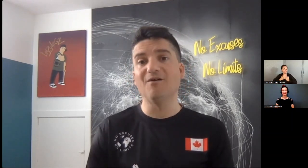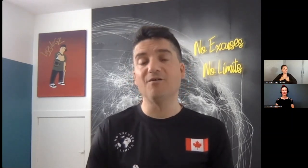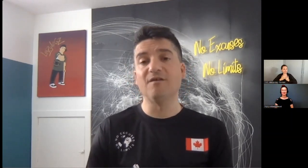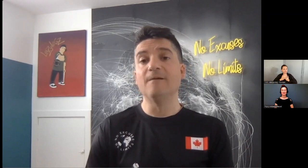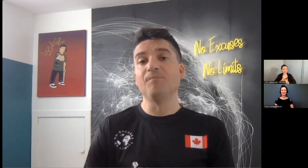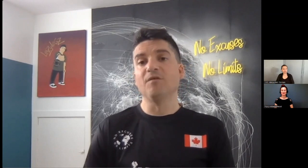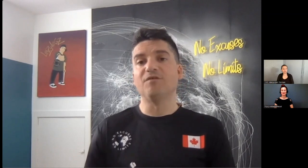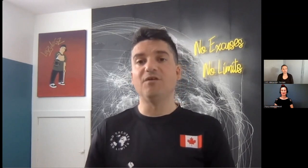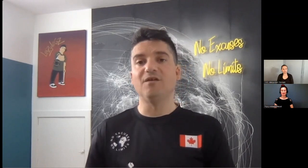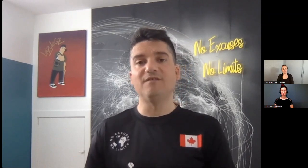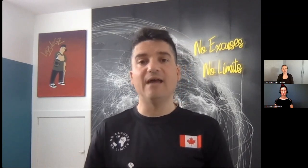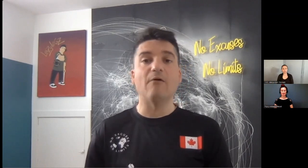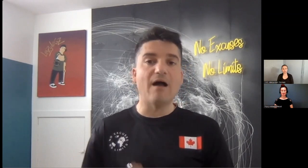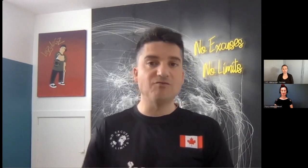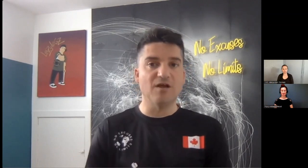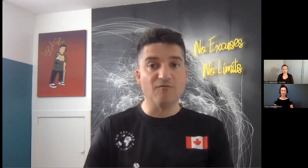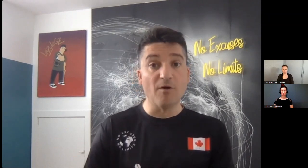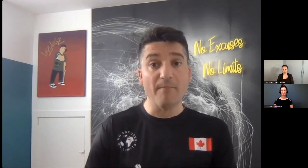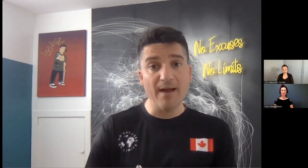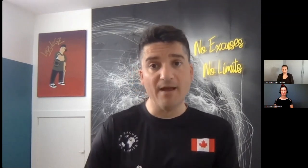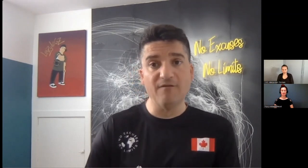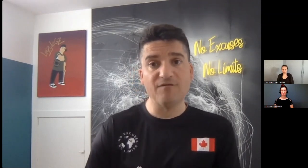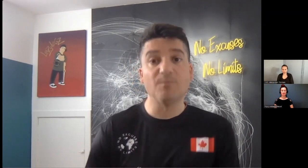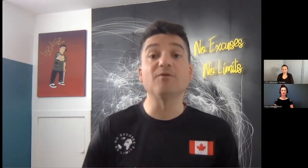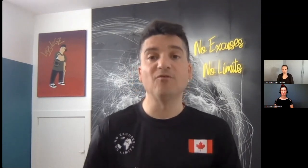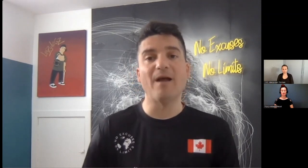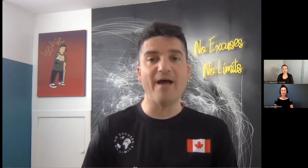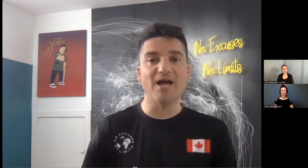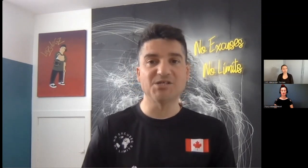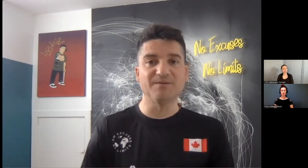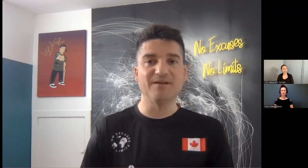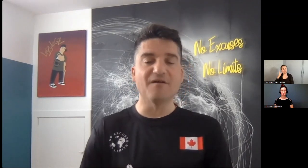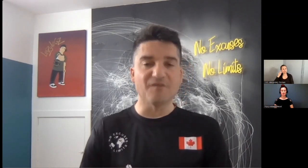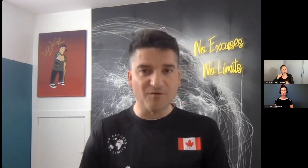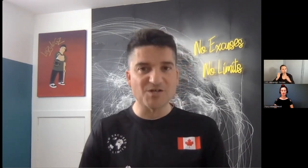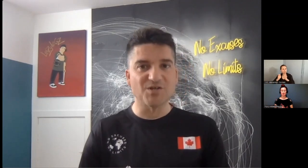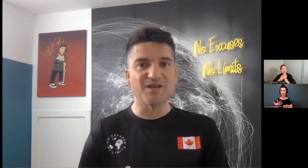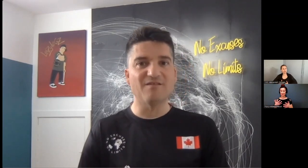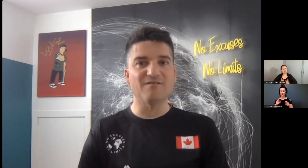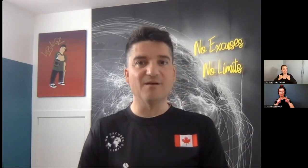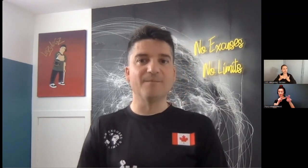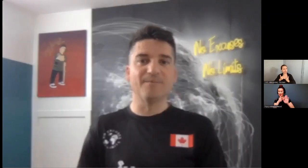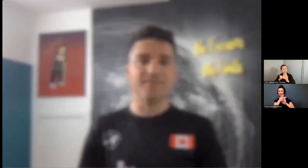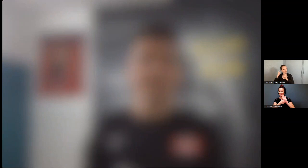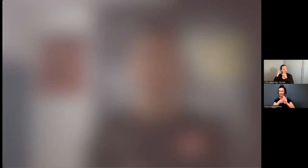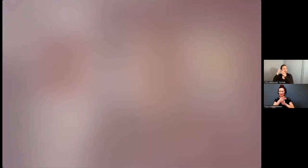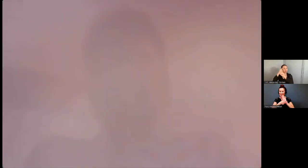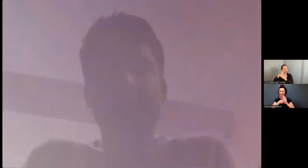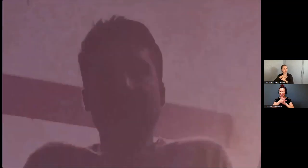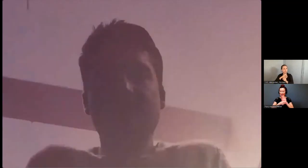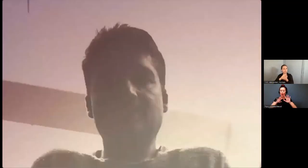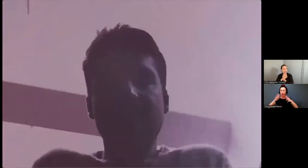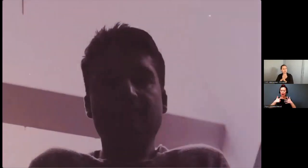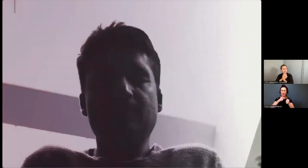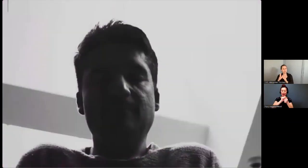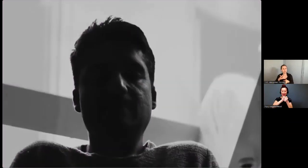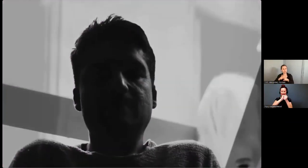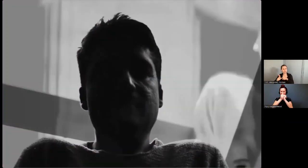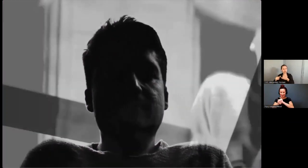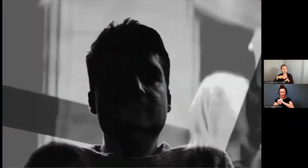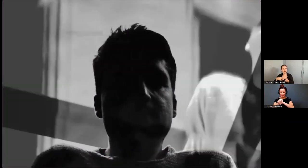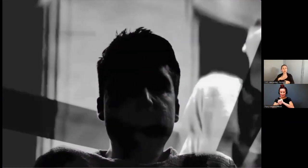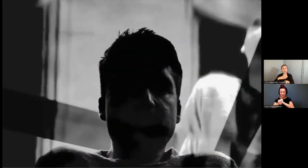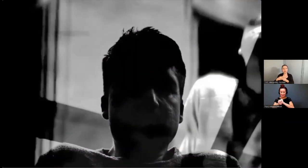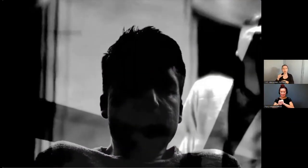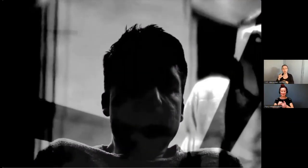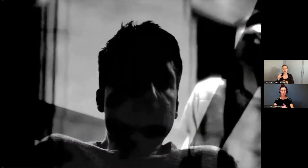Solo videos, so you can see how I've transformed my life to pursue my passion as a professional dancer. Je m'appelle